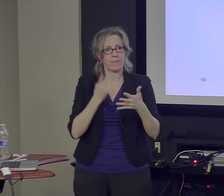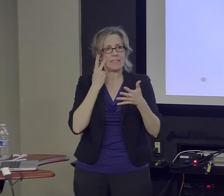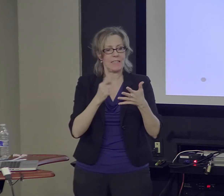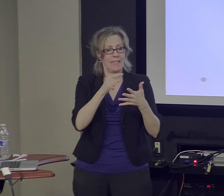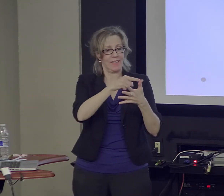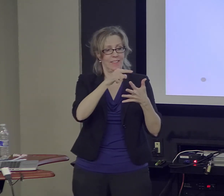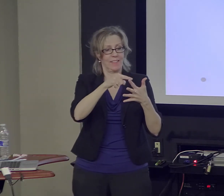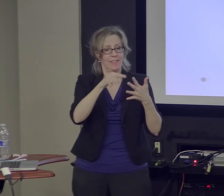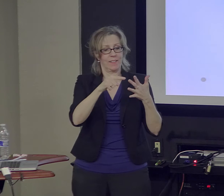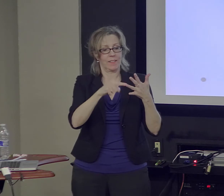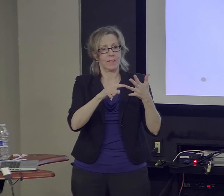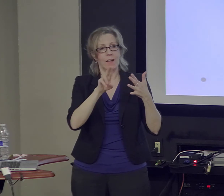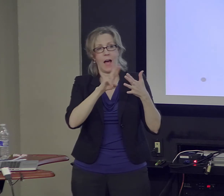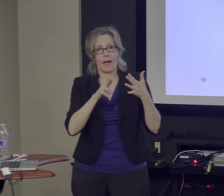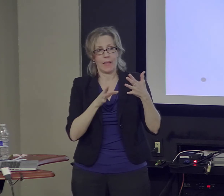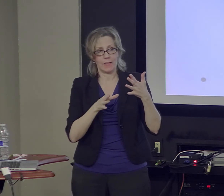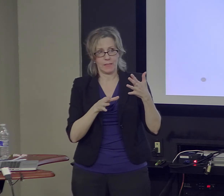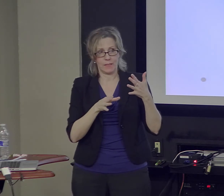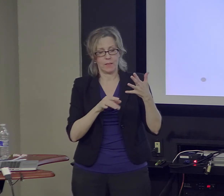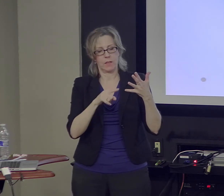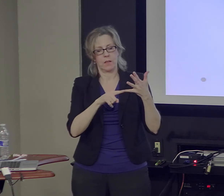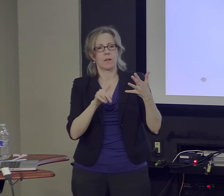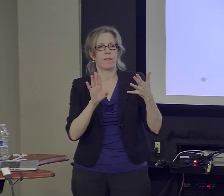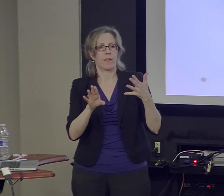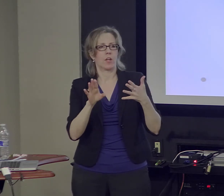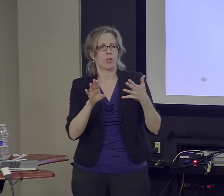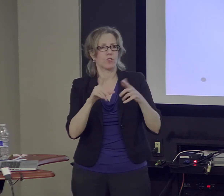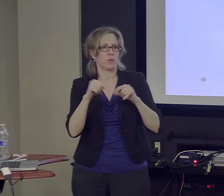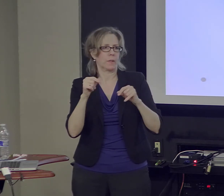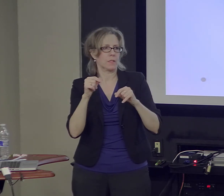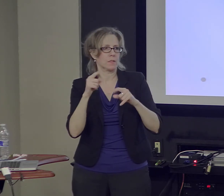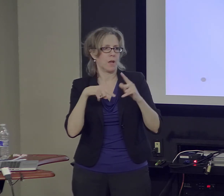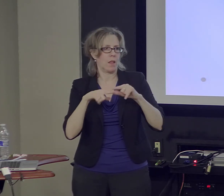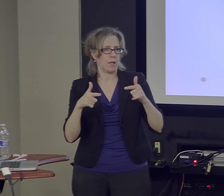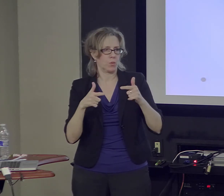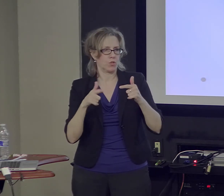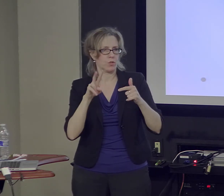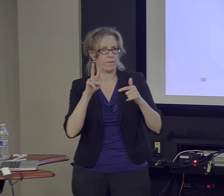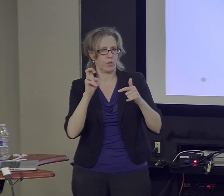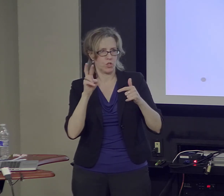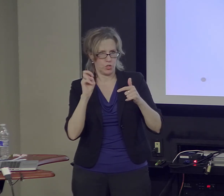sign language, the native sign language they've grown up using.